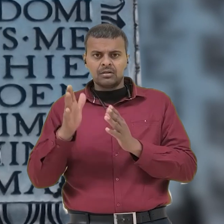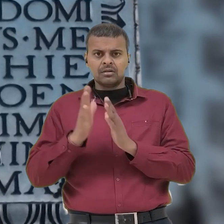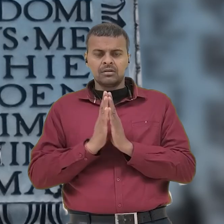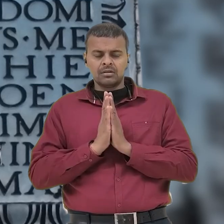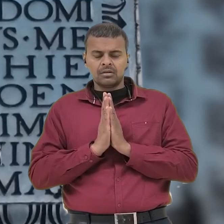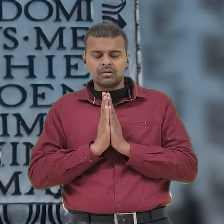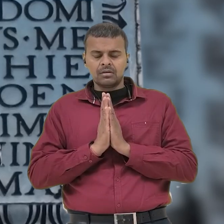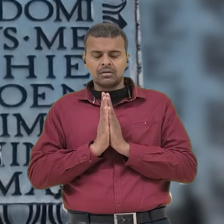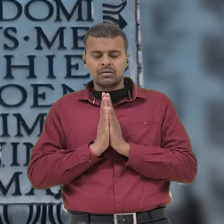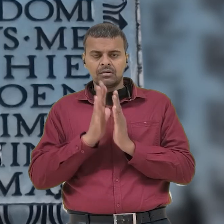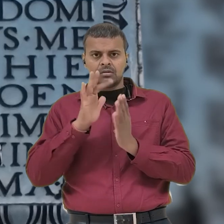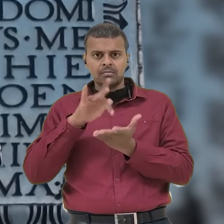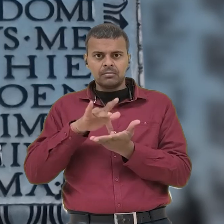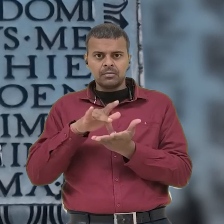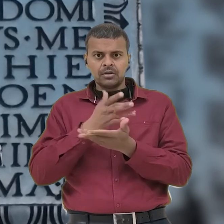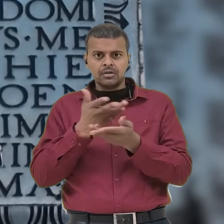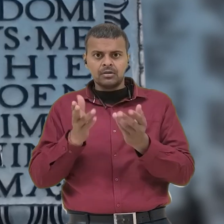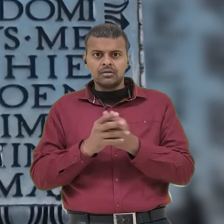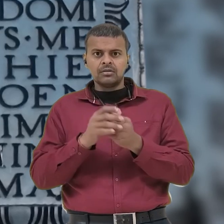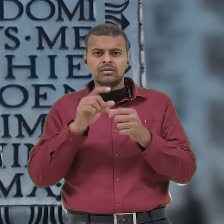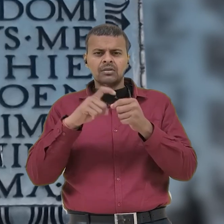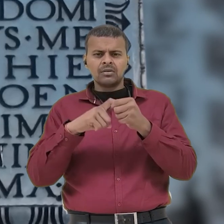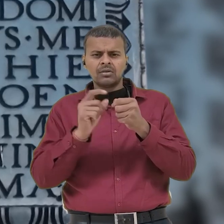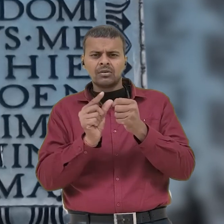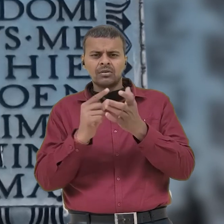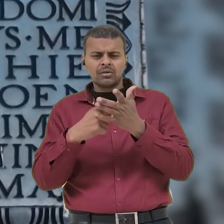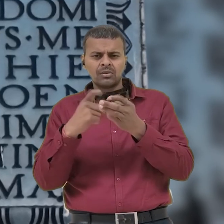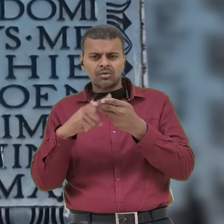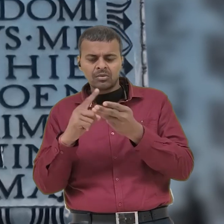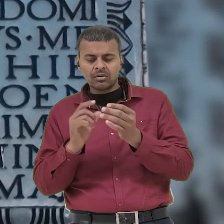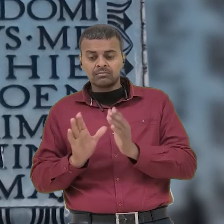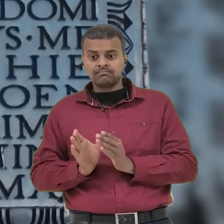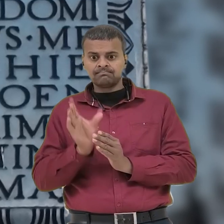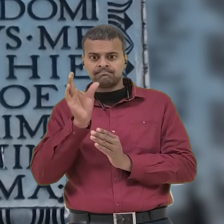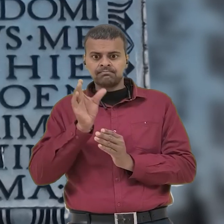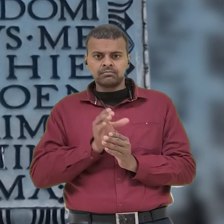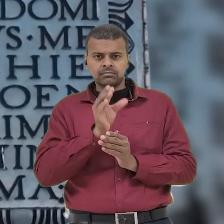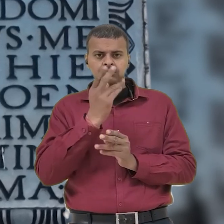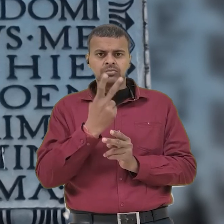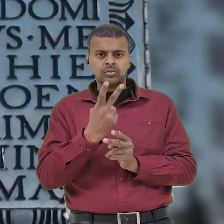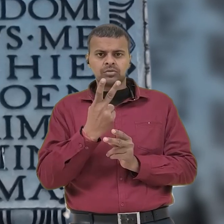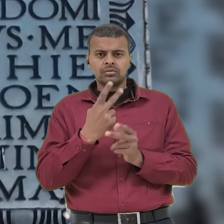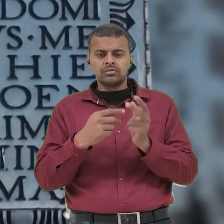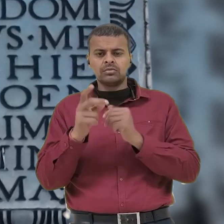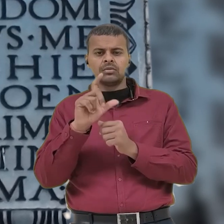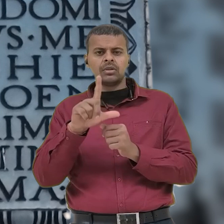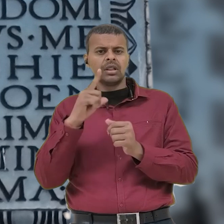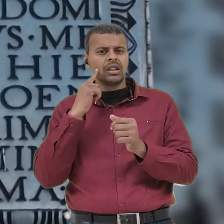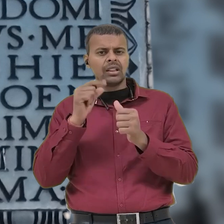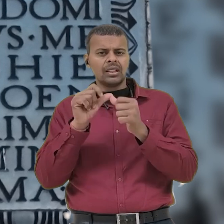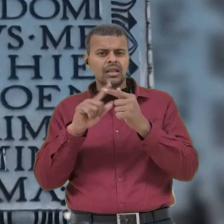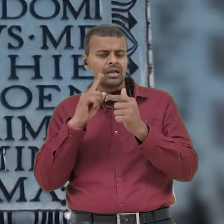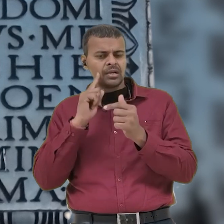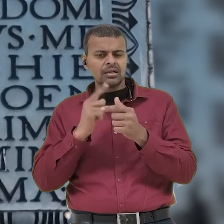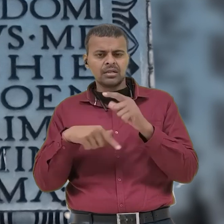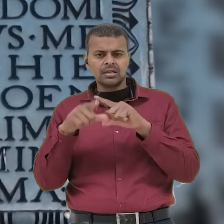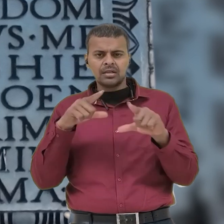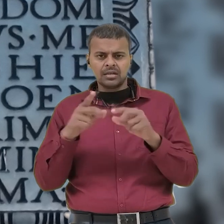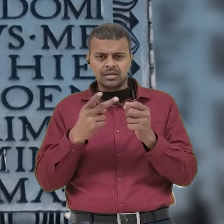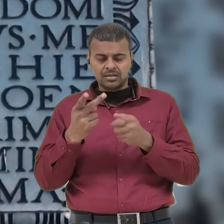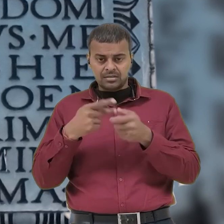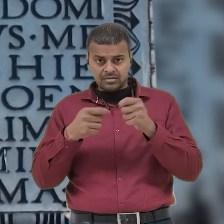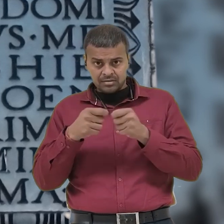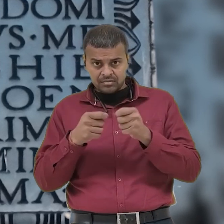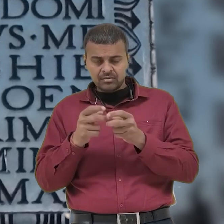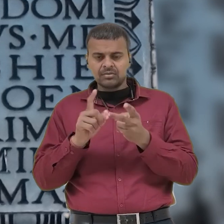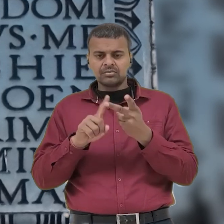Goa and Primate of the Indies, consecrated this Church of Jesus with a solemn rite on 15th May